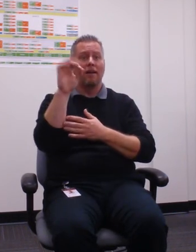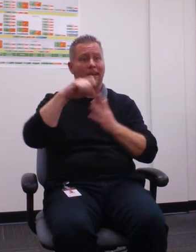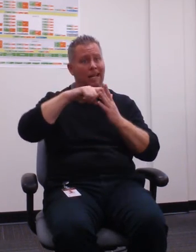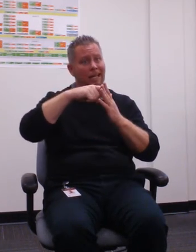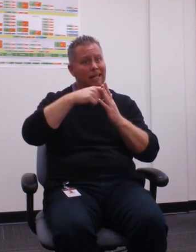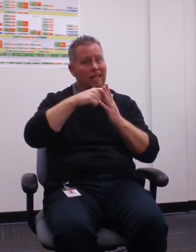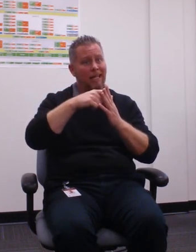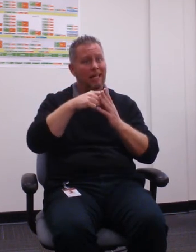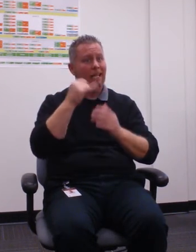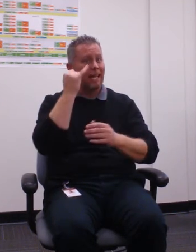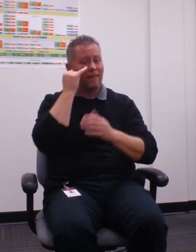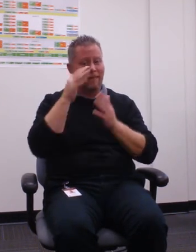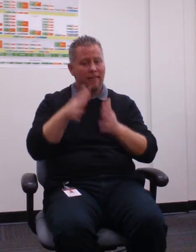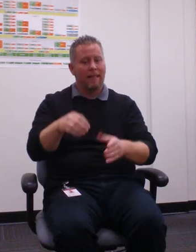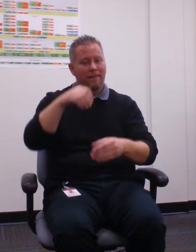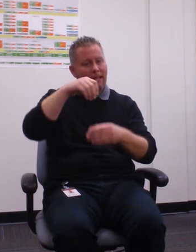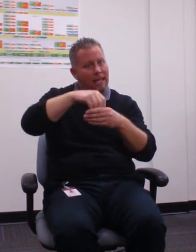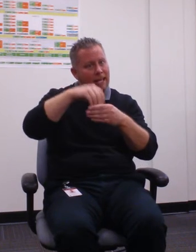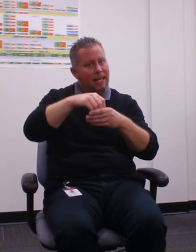keys inside the car.